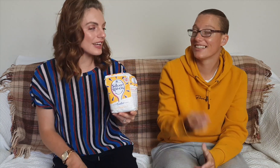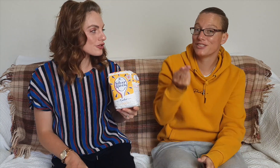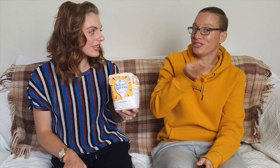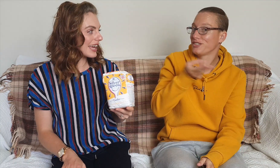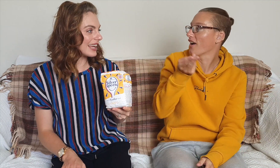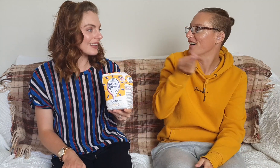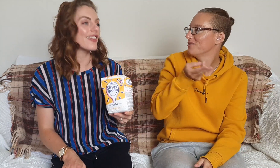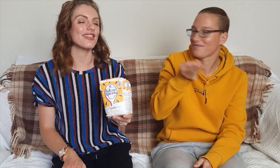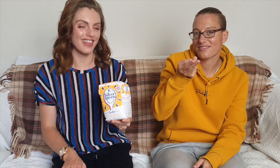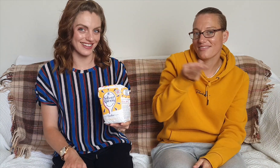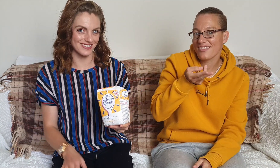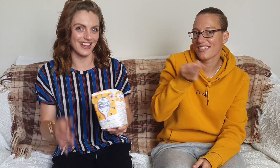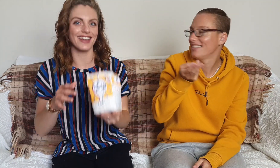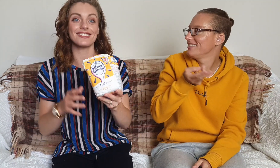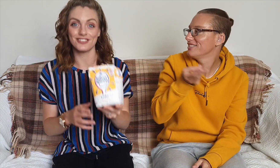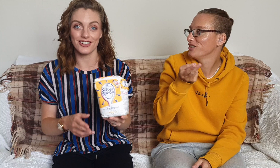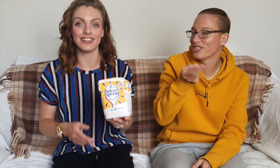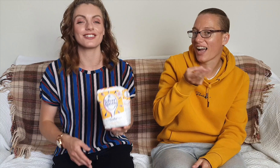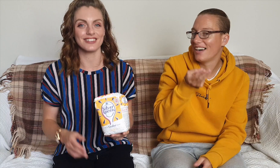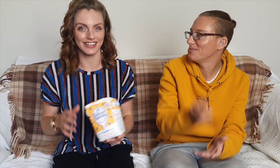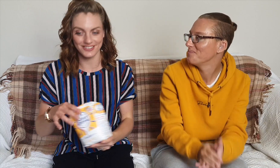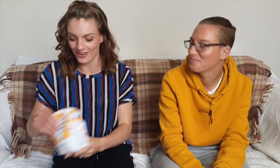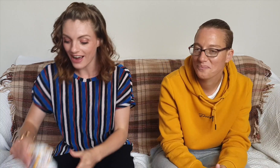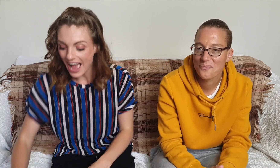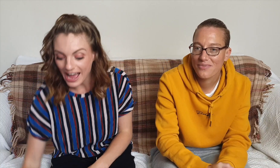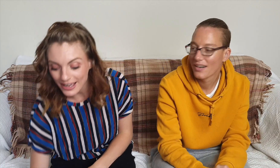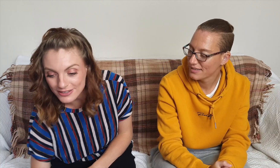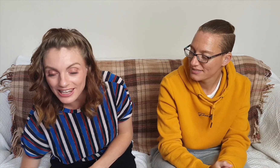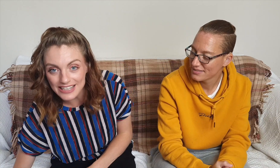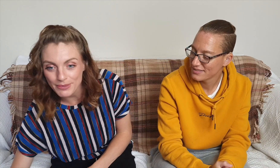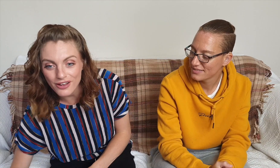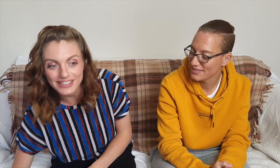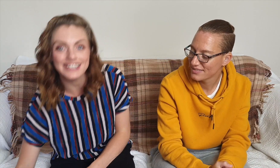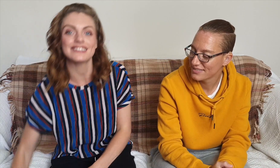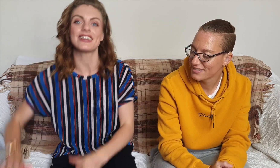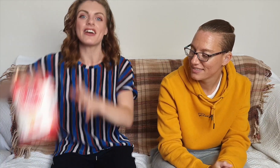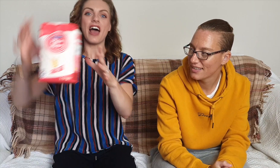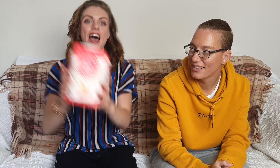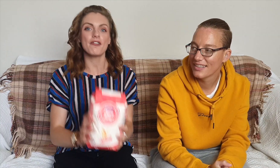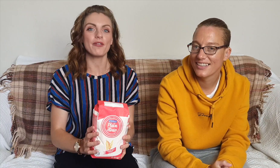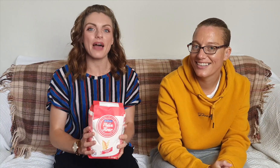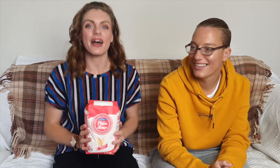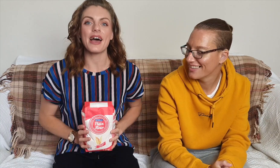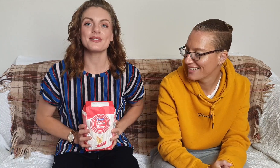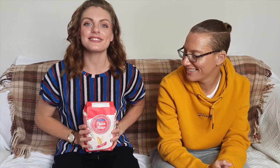sugar, Kellyanne? That's it. Sugar, just like so. And last but not least, our flour. How do you